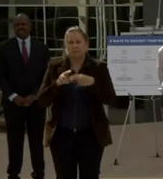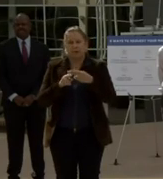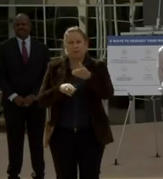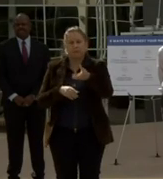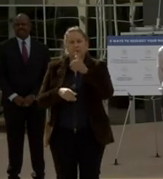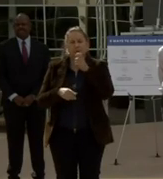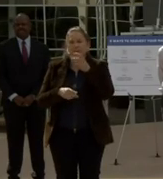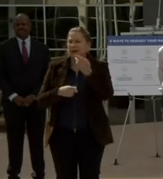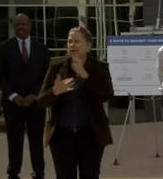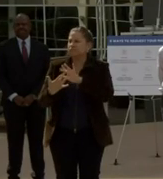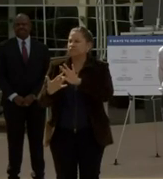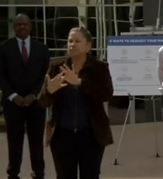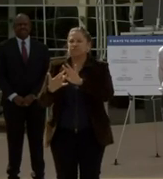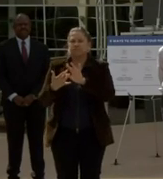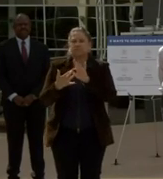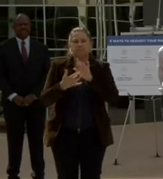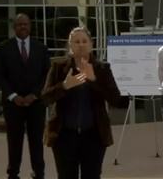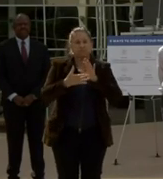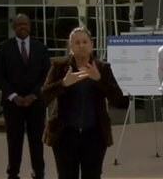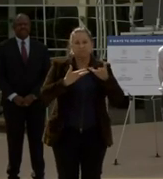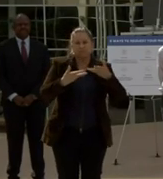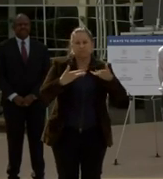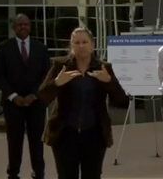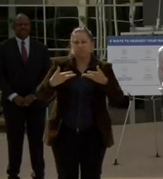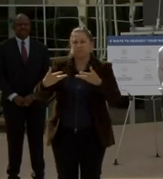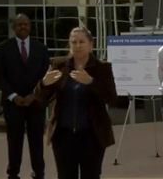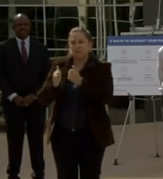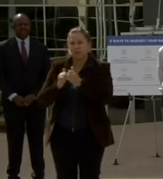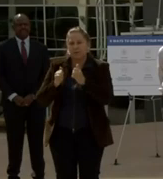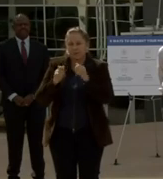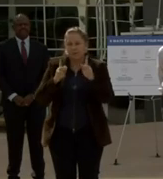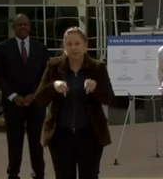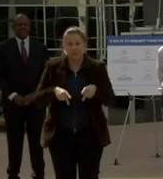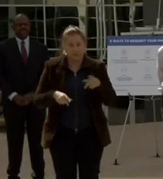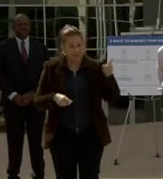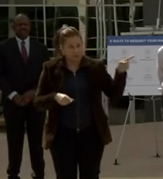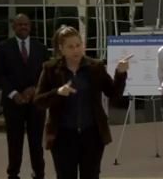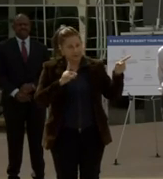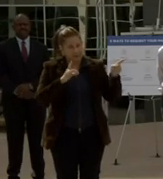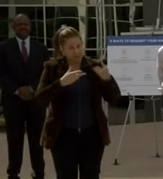Tested, did you interact with him at all? I don't believe that I did.